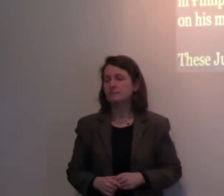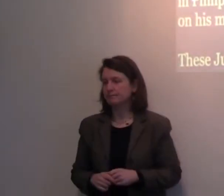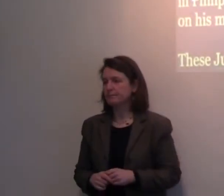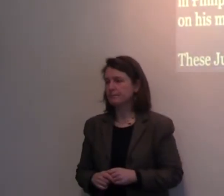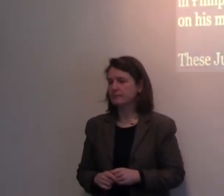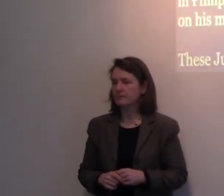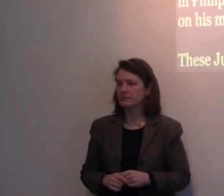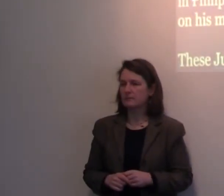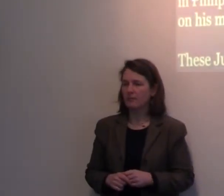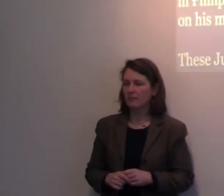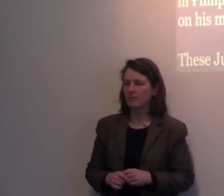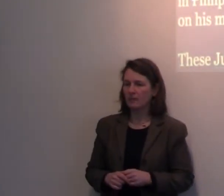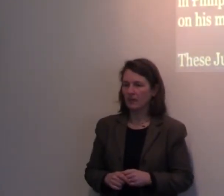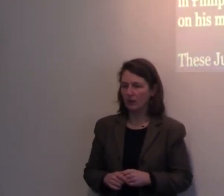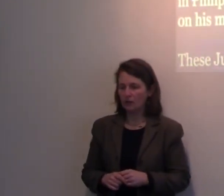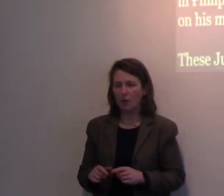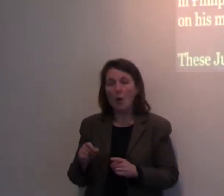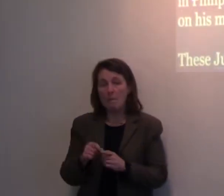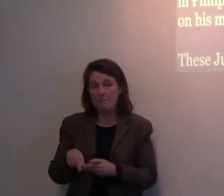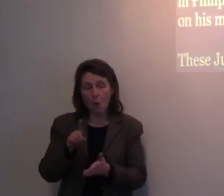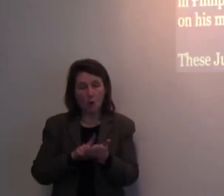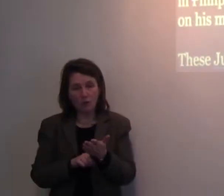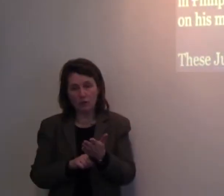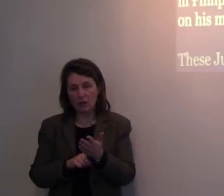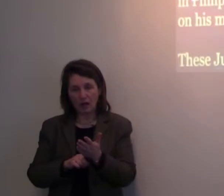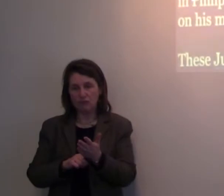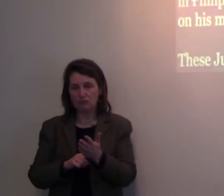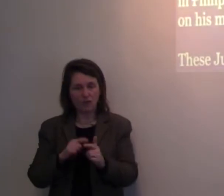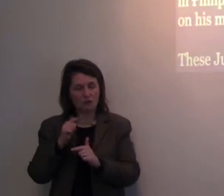They had followed Paul on his missionary journey there.